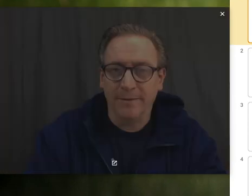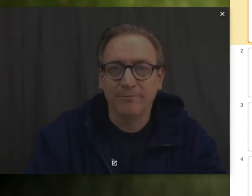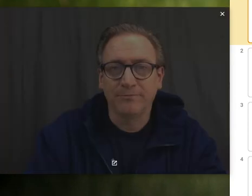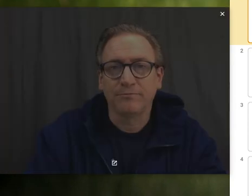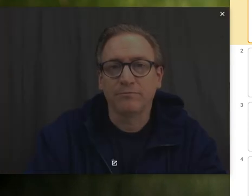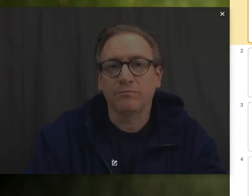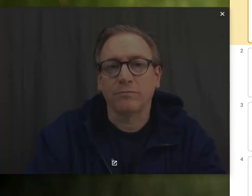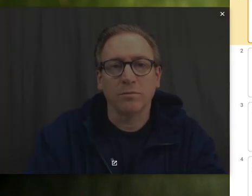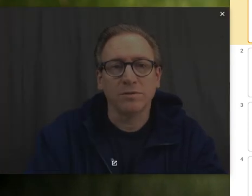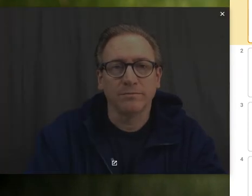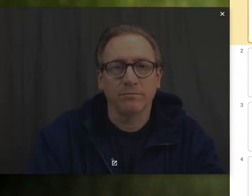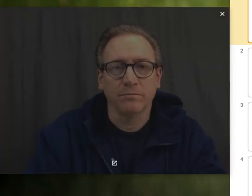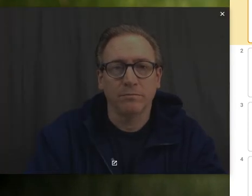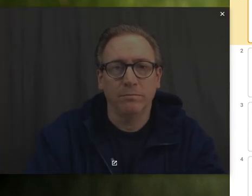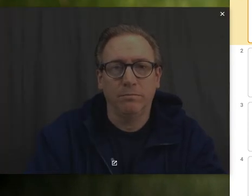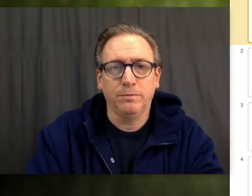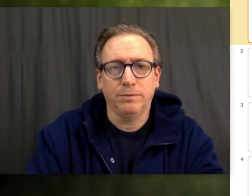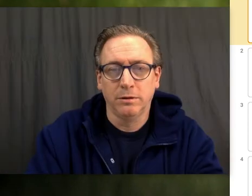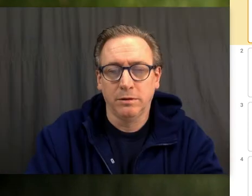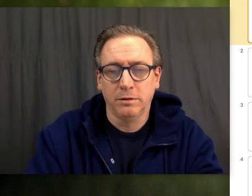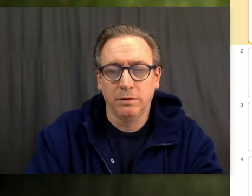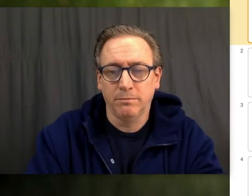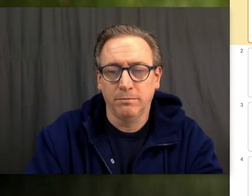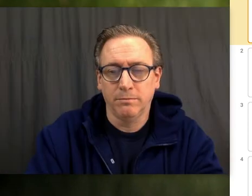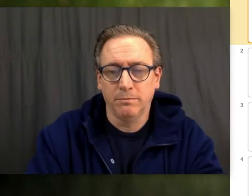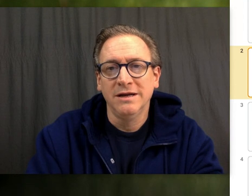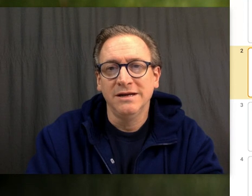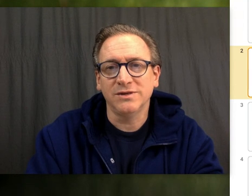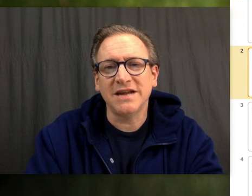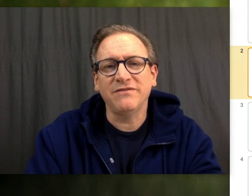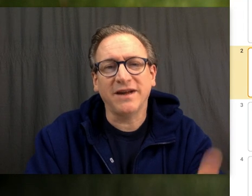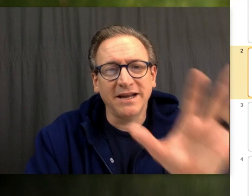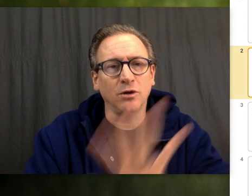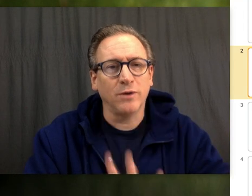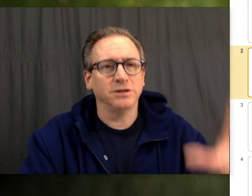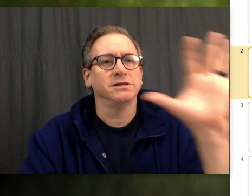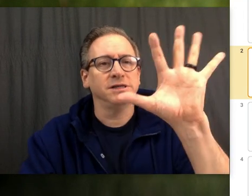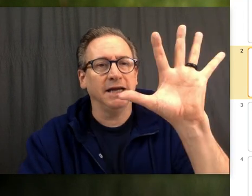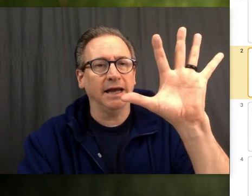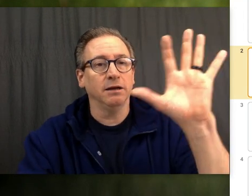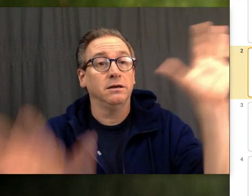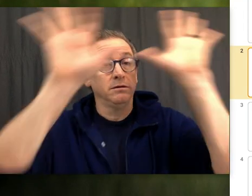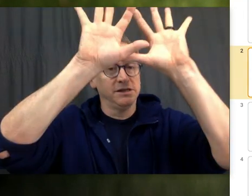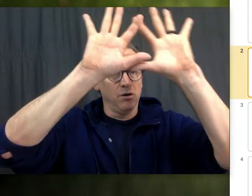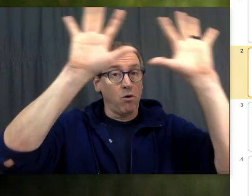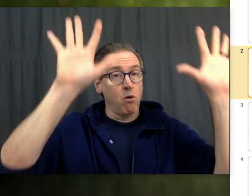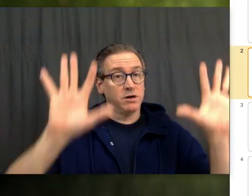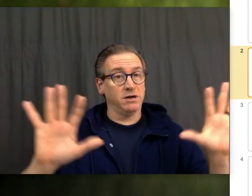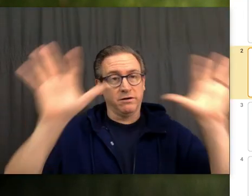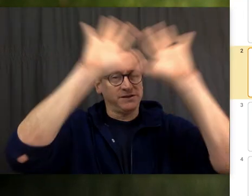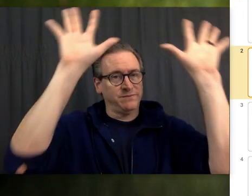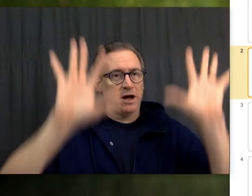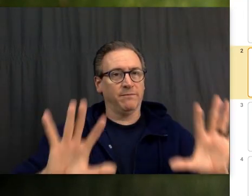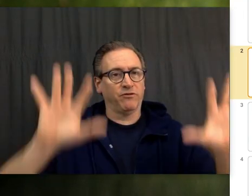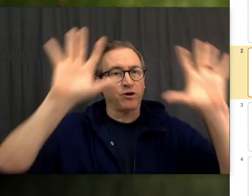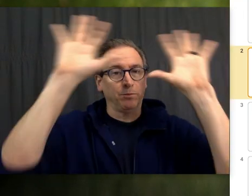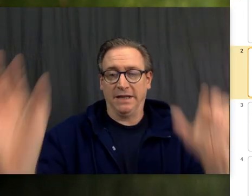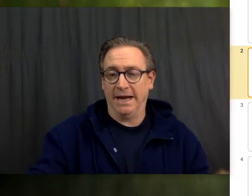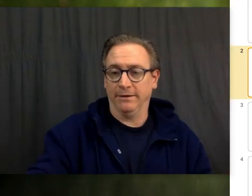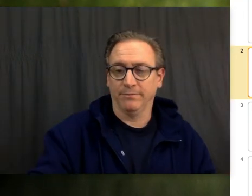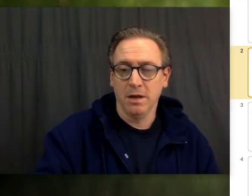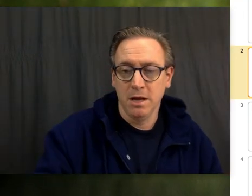anyway, oops, burp, bump. So it's identifying locations in this